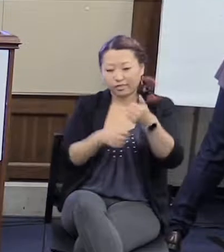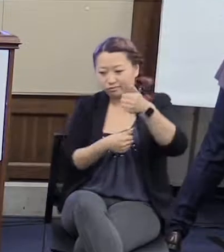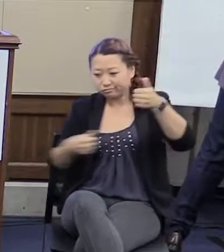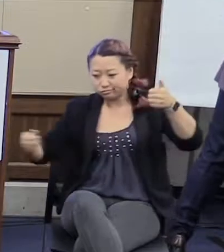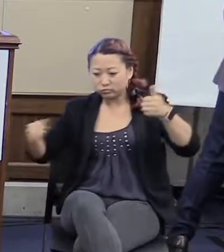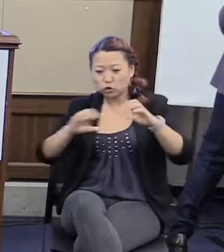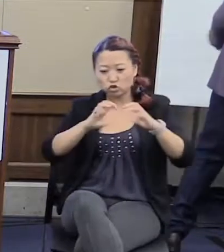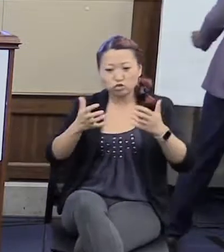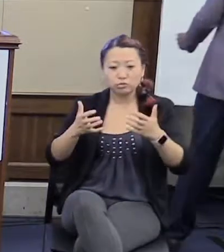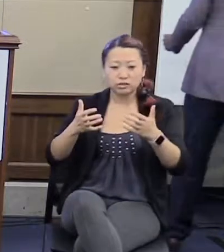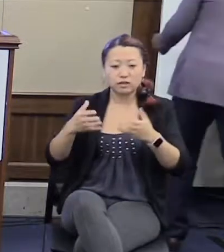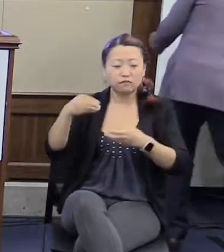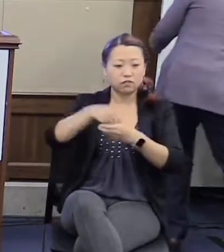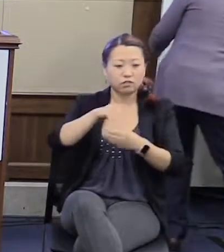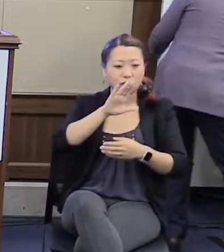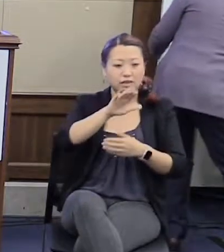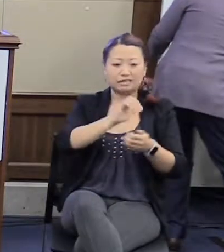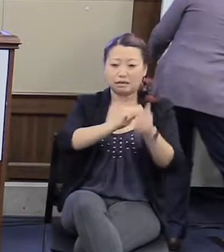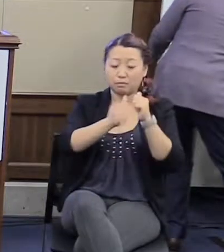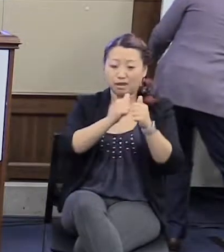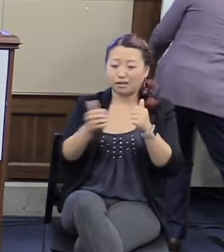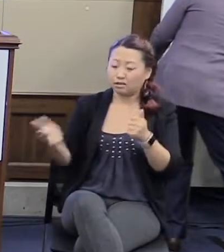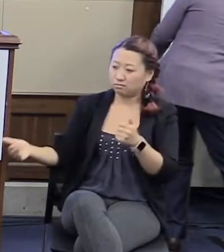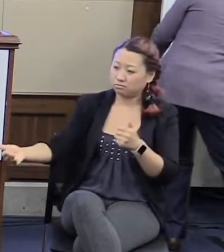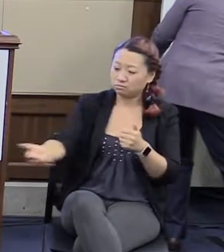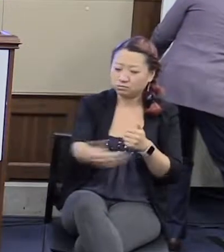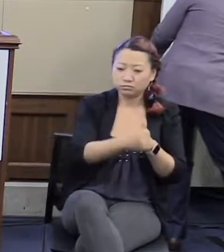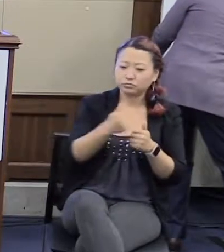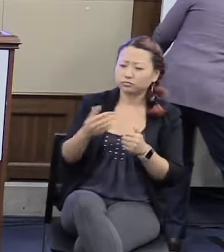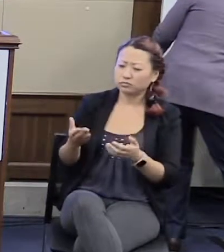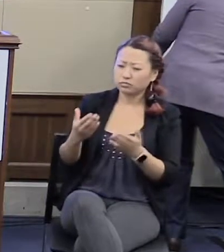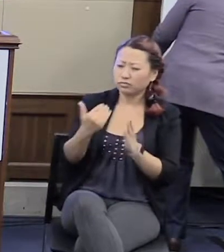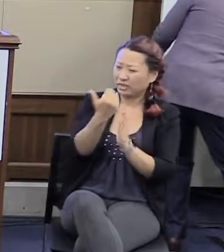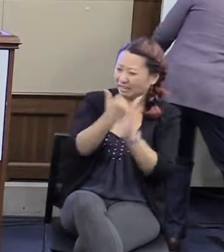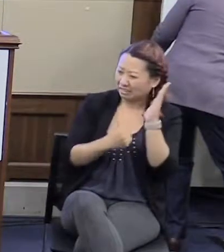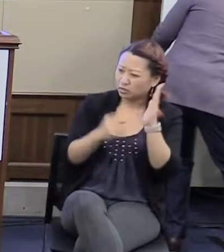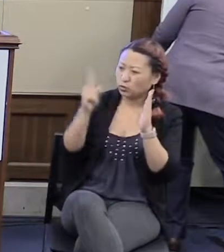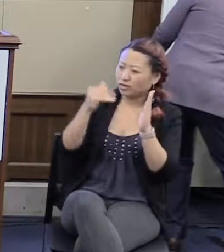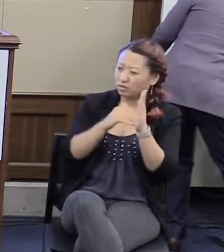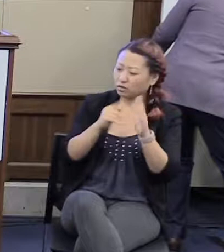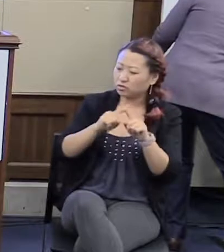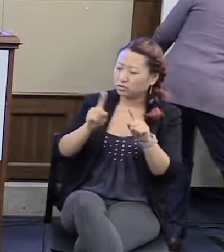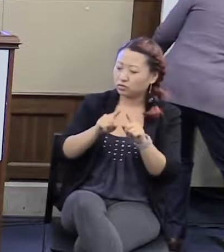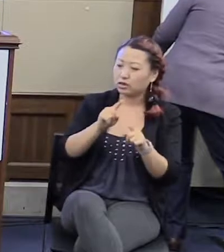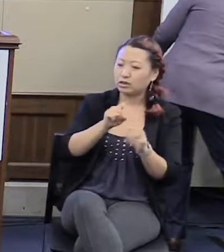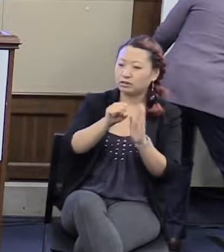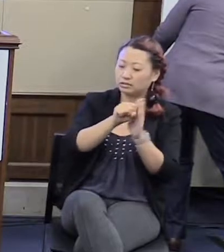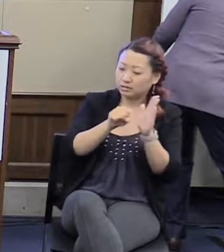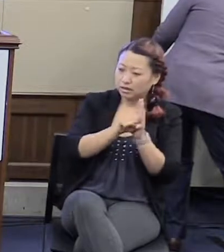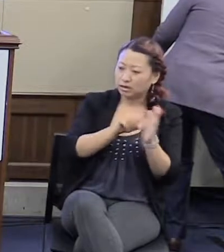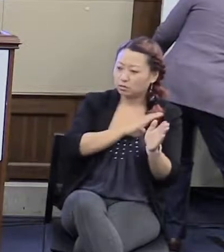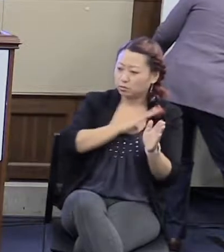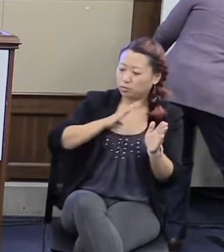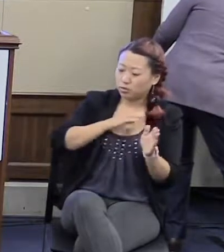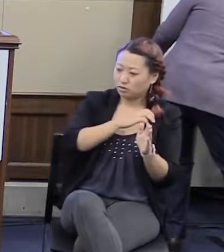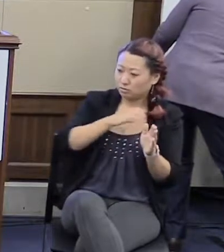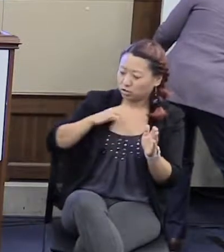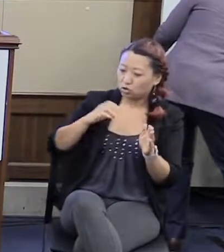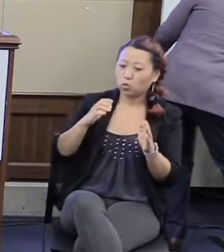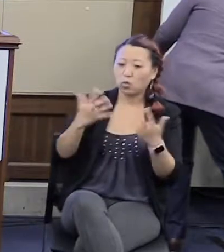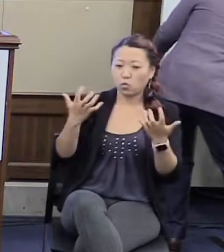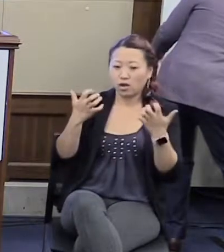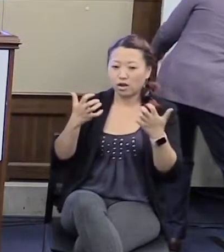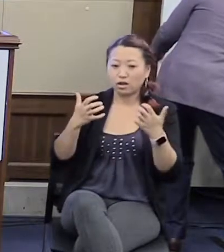very involved in his campaign to say, here is a list of 1,000 different state boards and commissions, and we want candidates from across the diversity